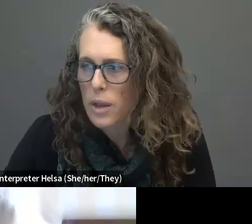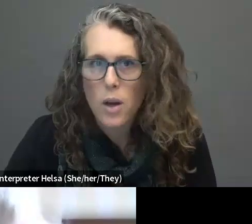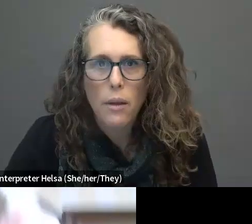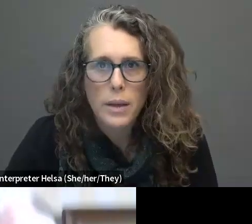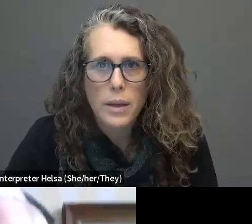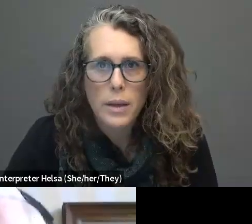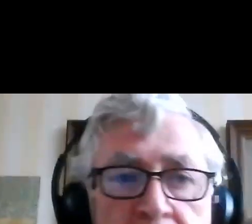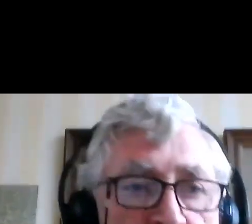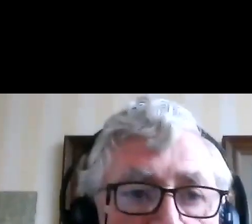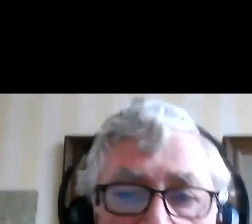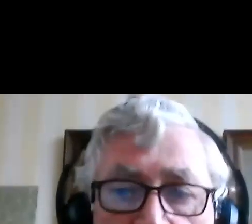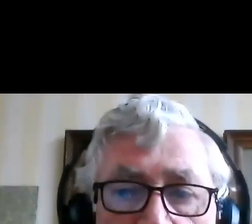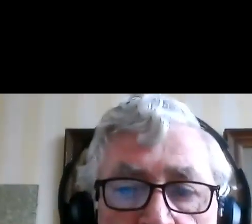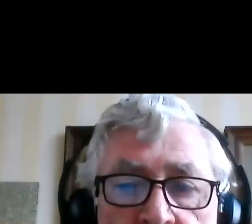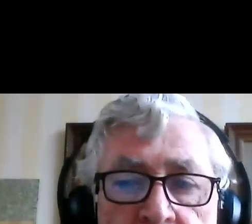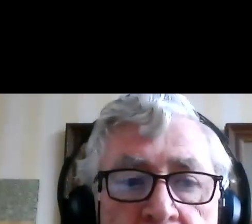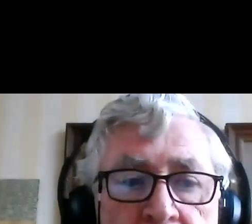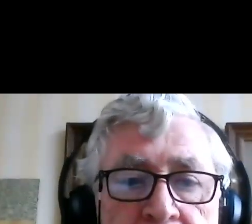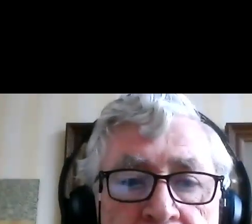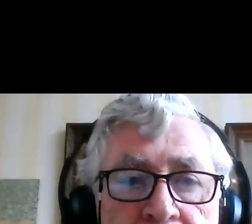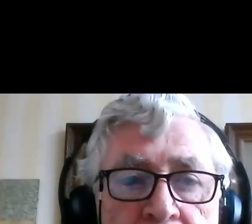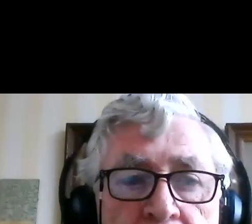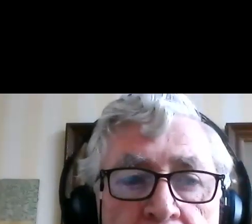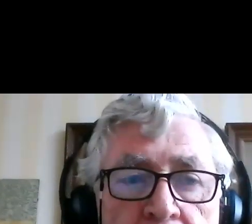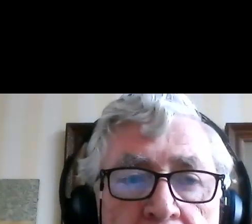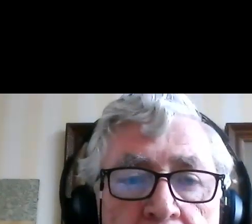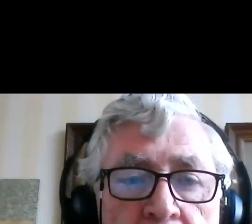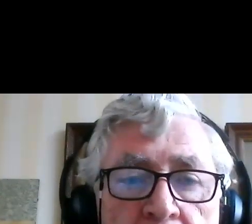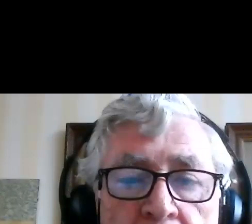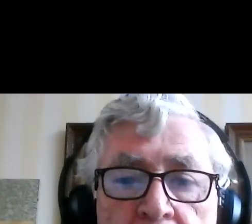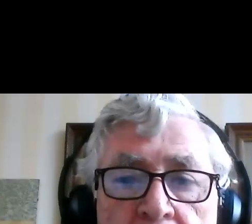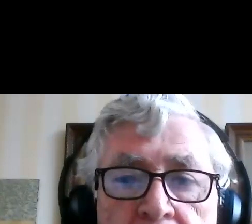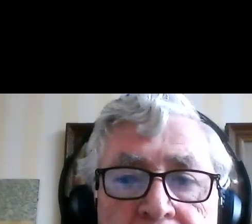sure that my colleague is spotlit before Norman asks his question. Thank you. Sure.